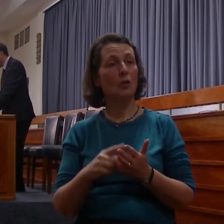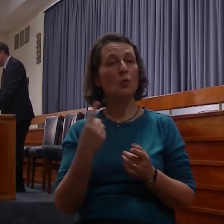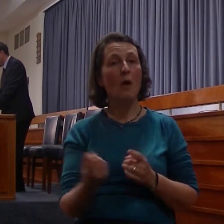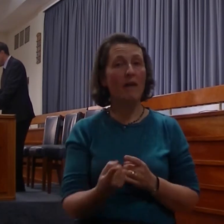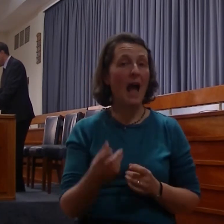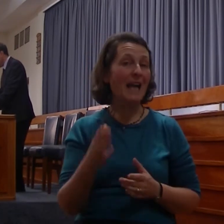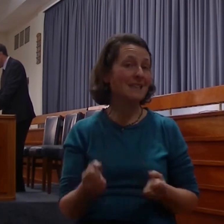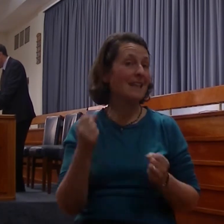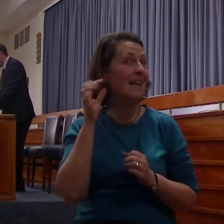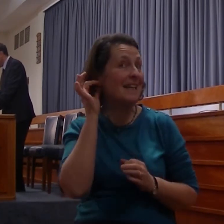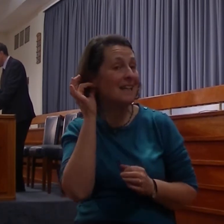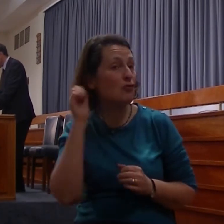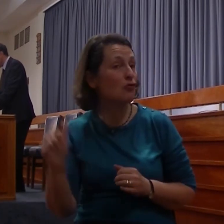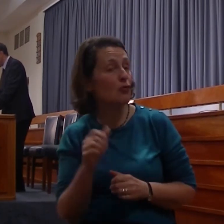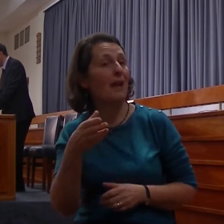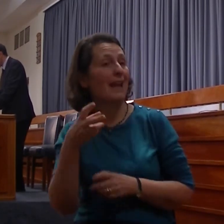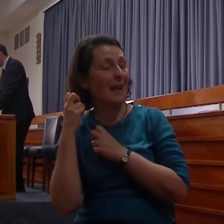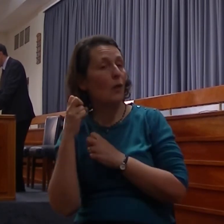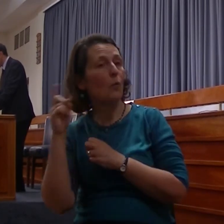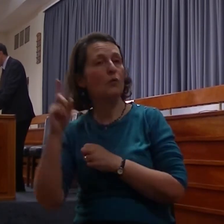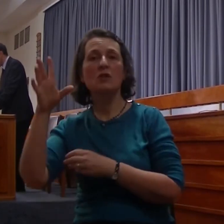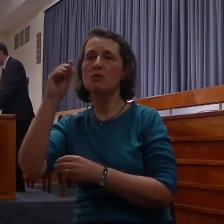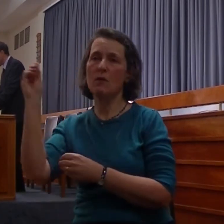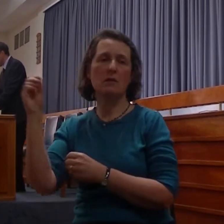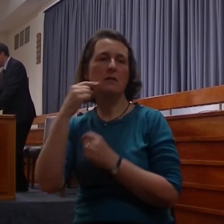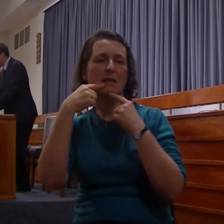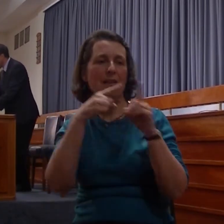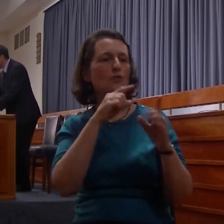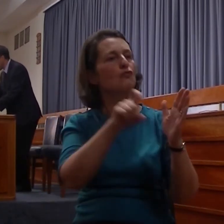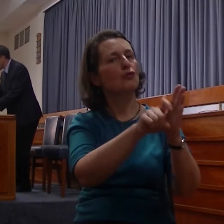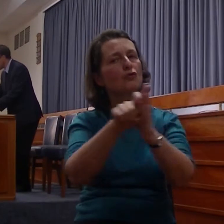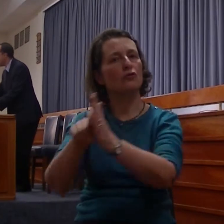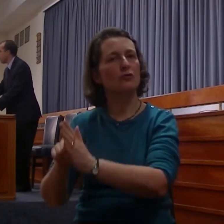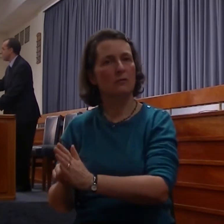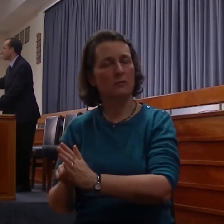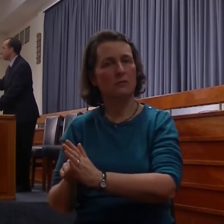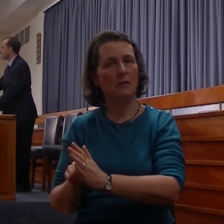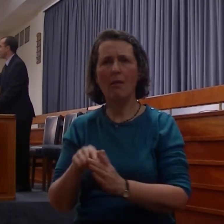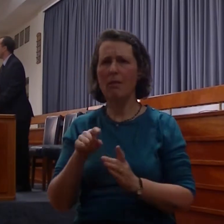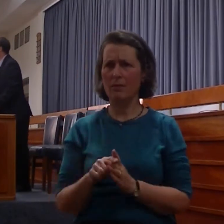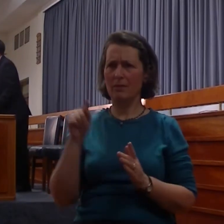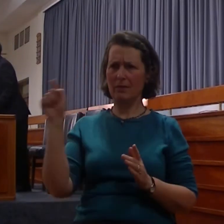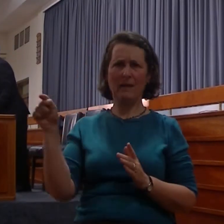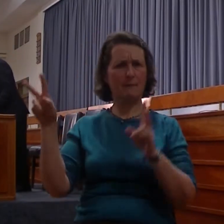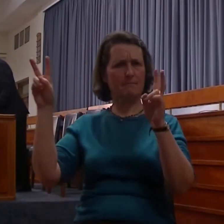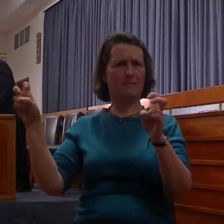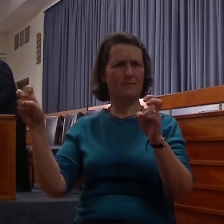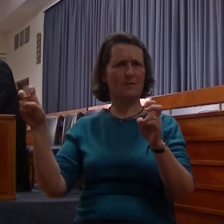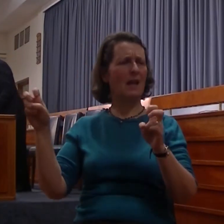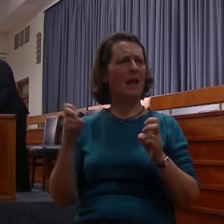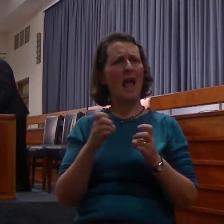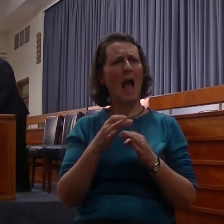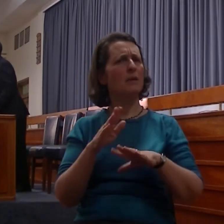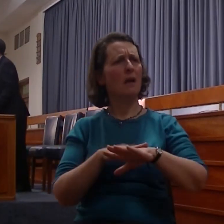classic. In the book of Revelation, that expression, he that has an ear, let him hear what the Spirit